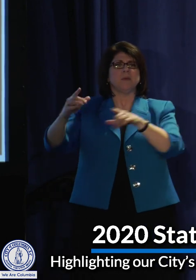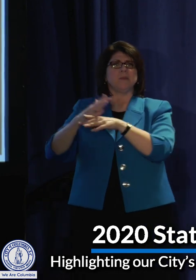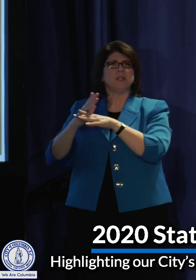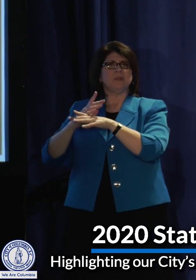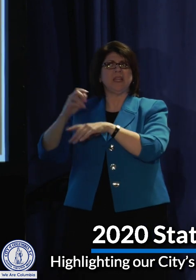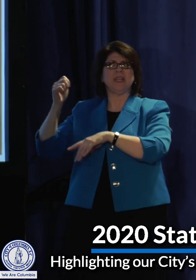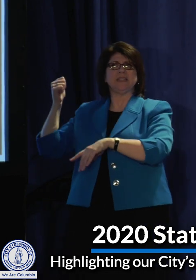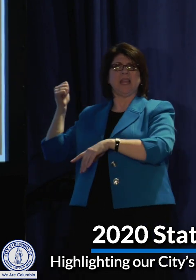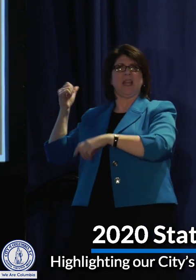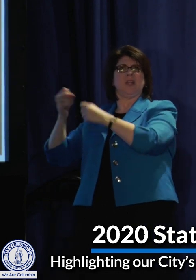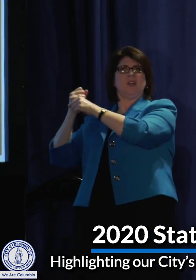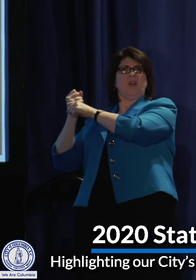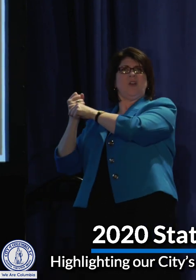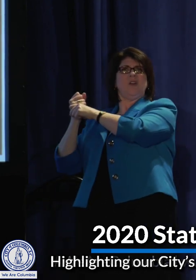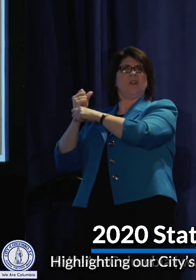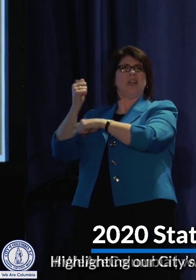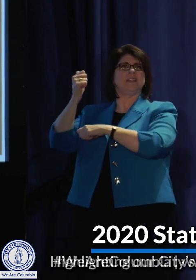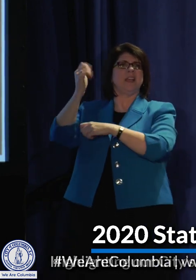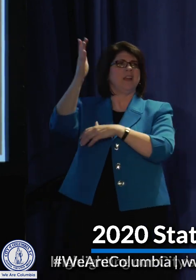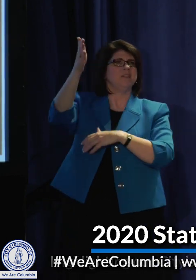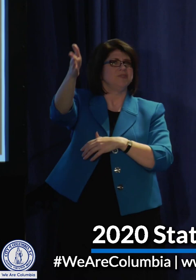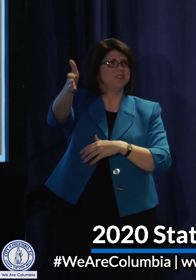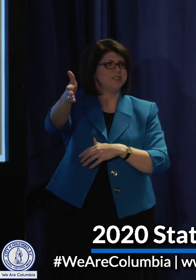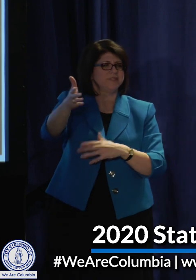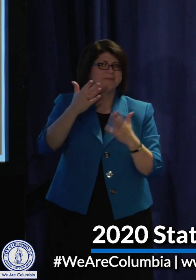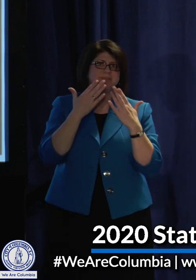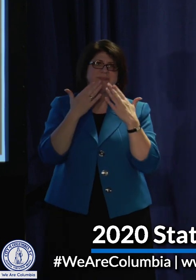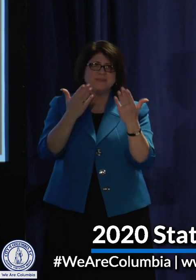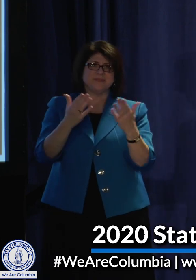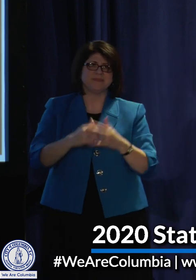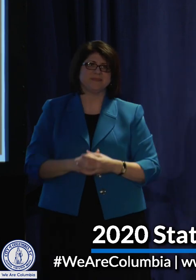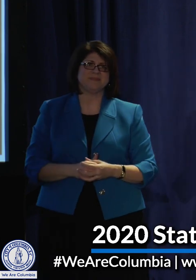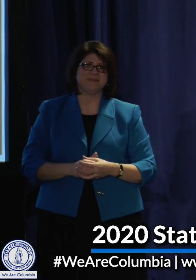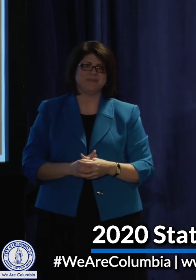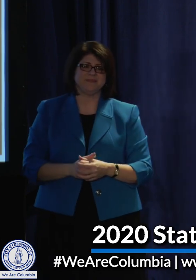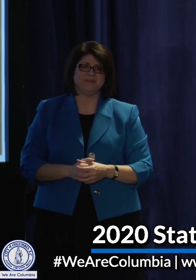and here. Thank you.